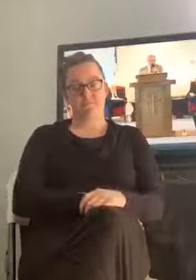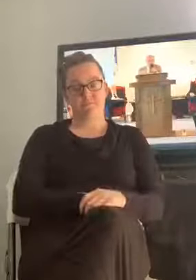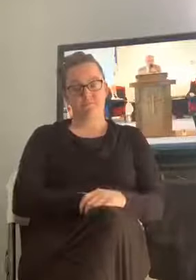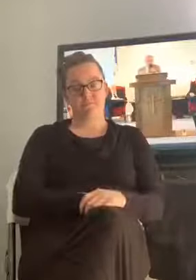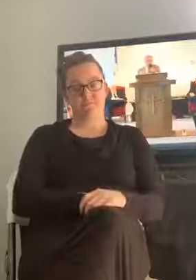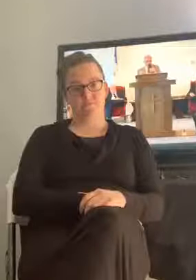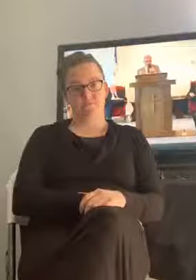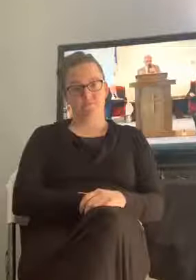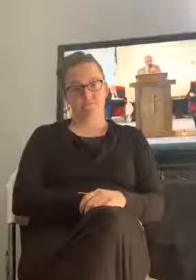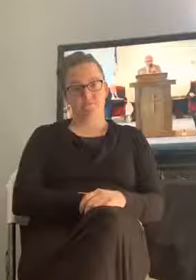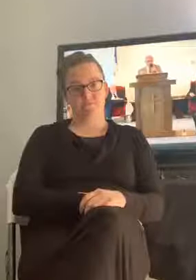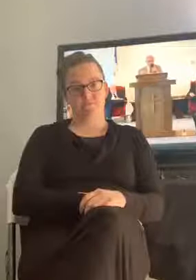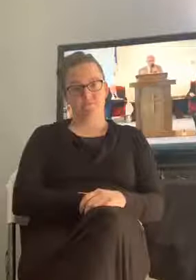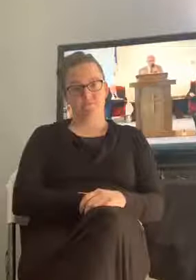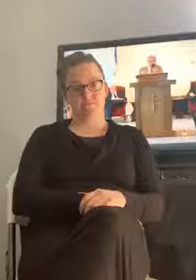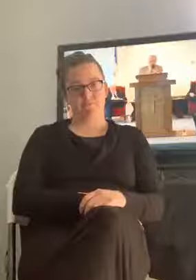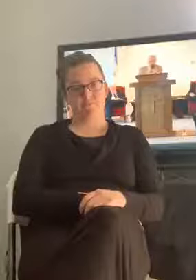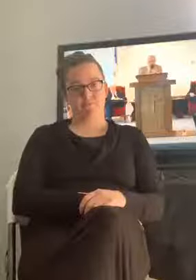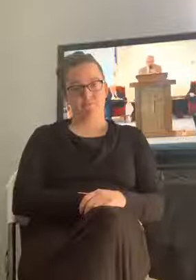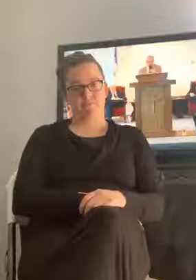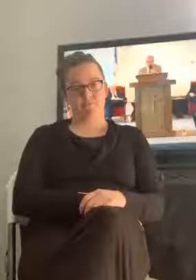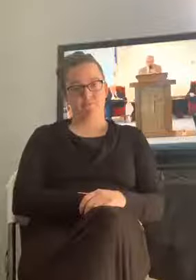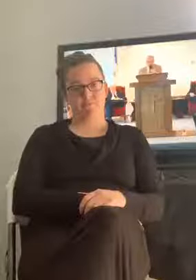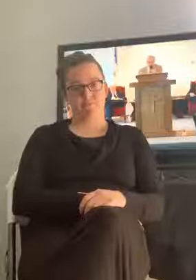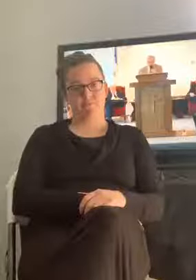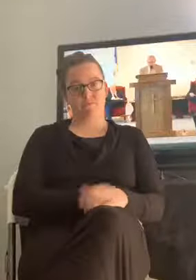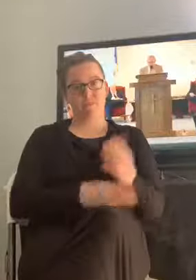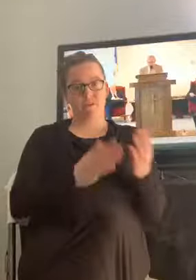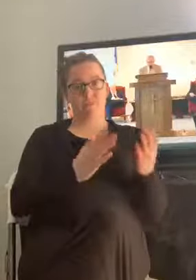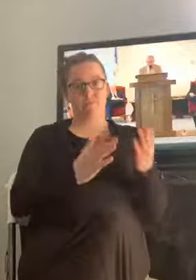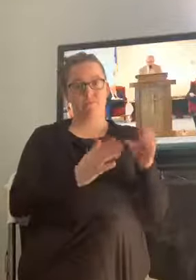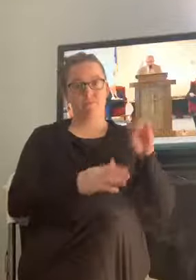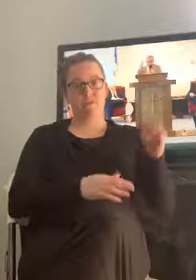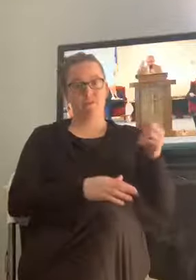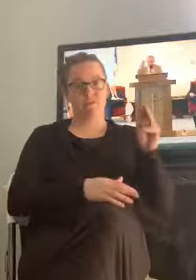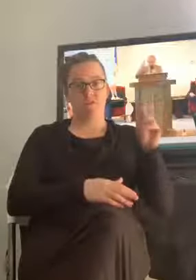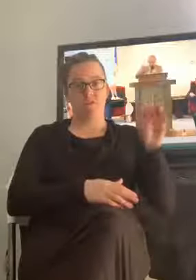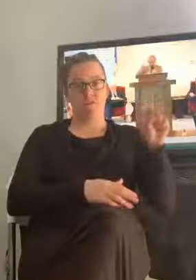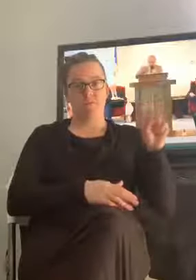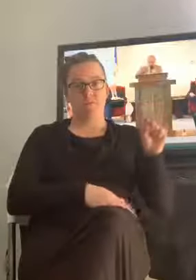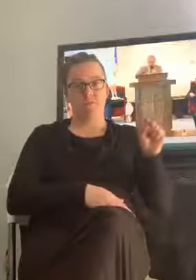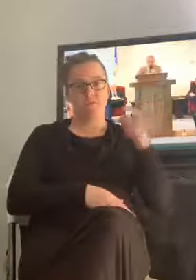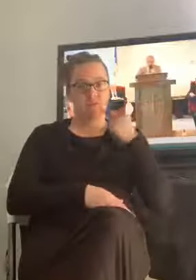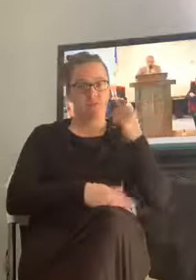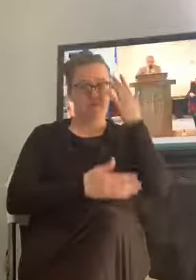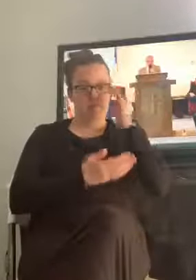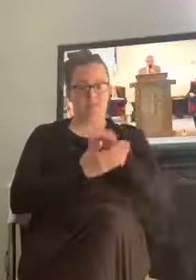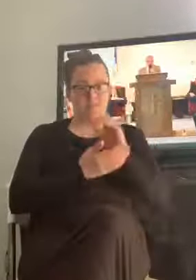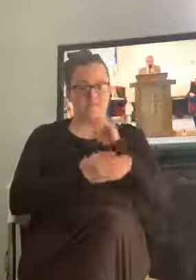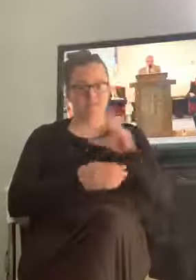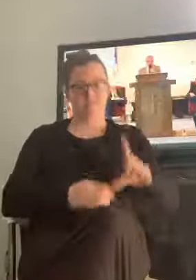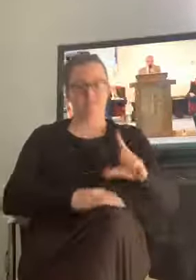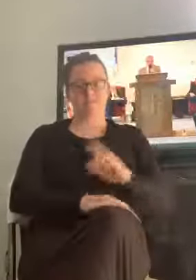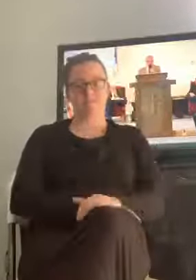is what James is in reference to. He said he believed the